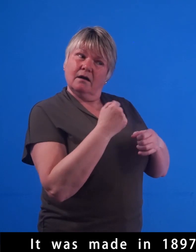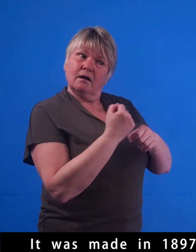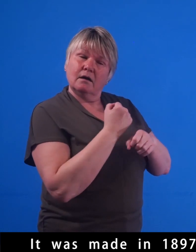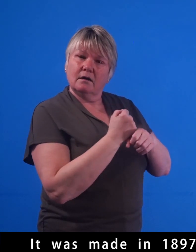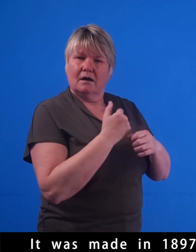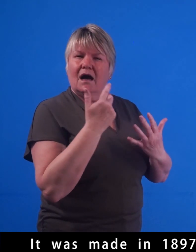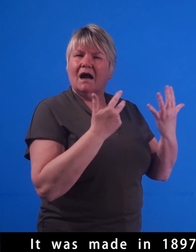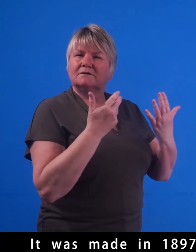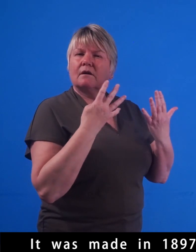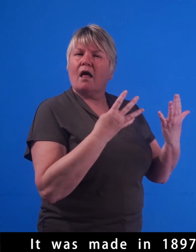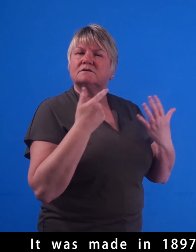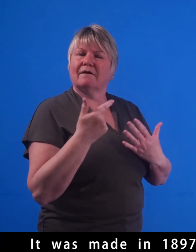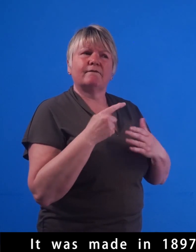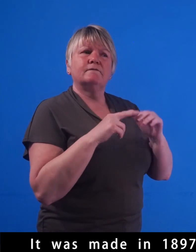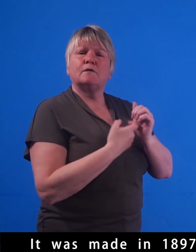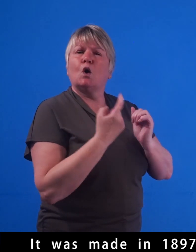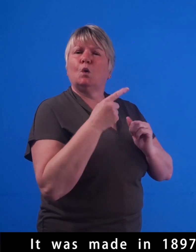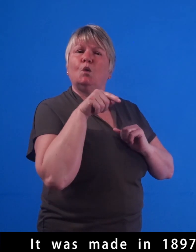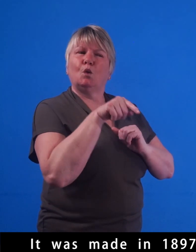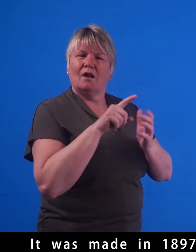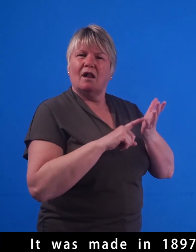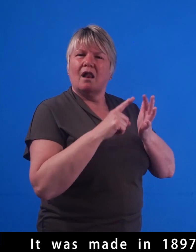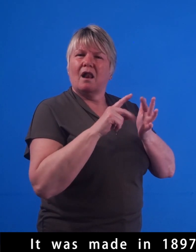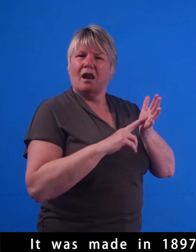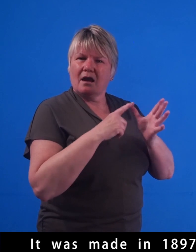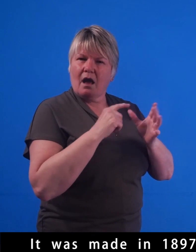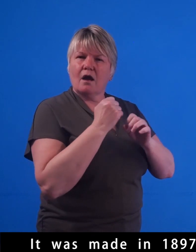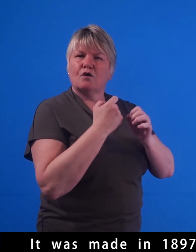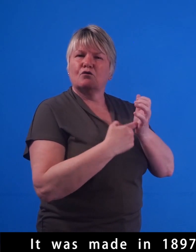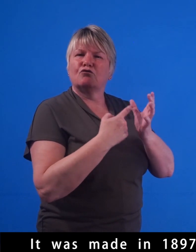It was made in 1897 for Lena Graham Montgomery